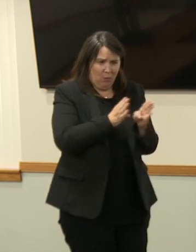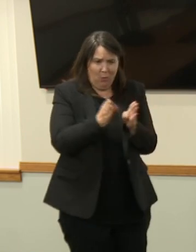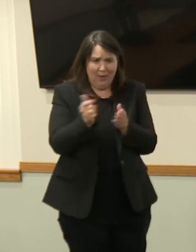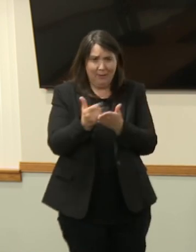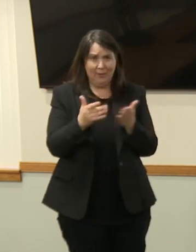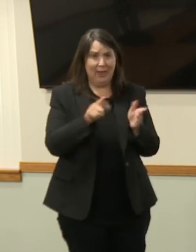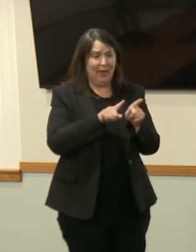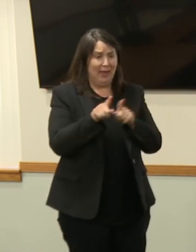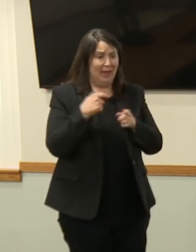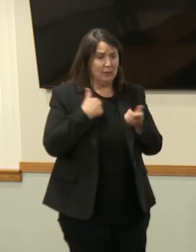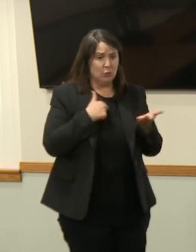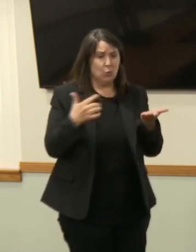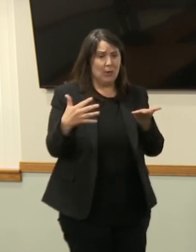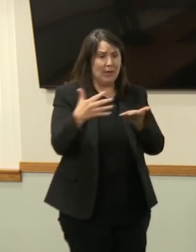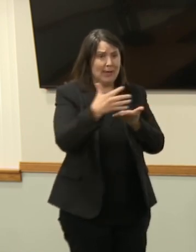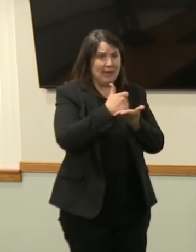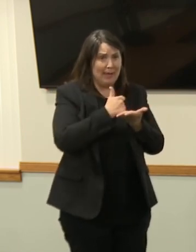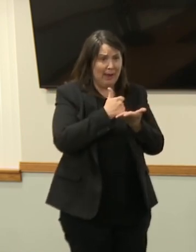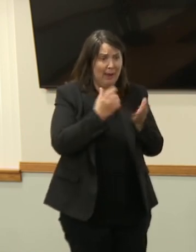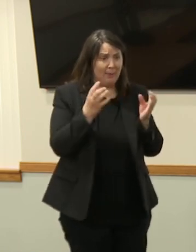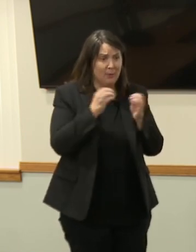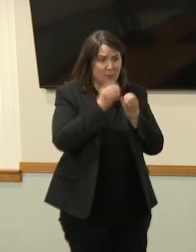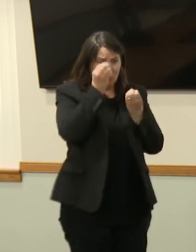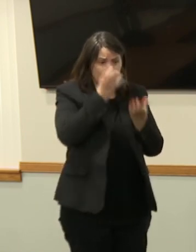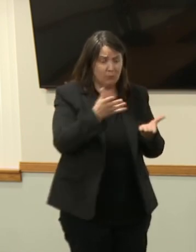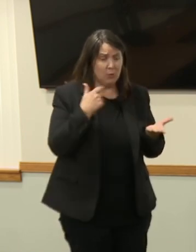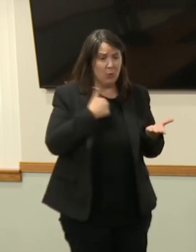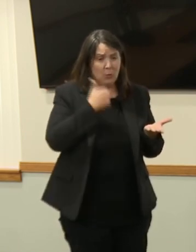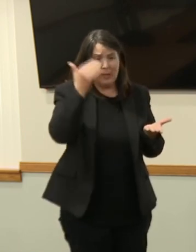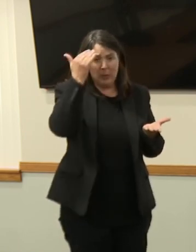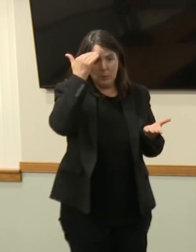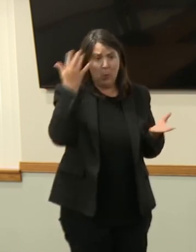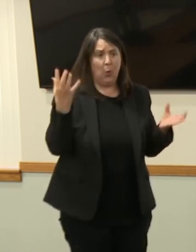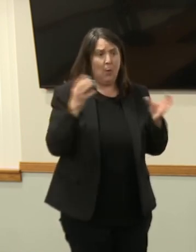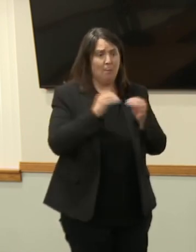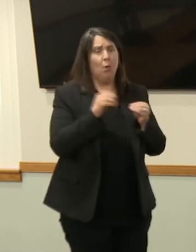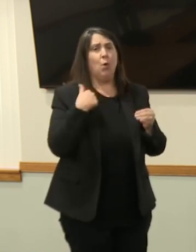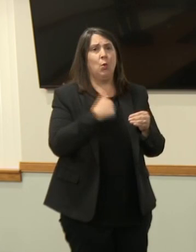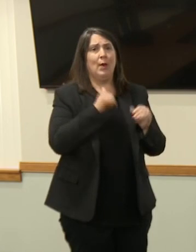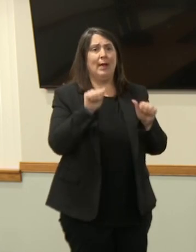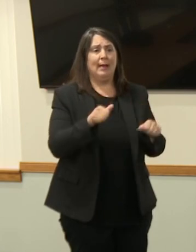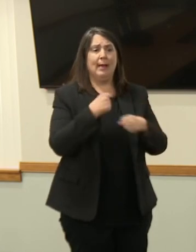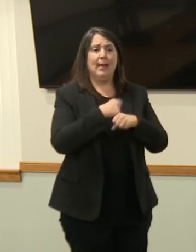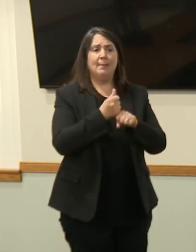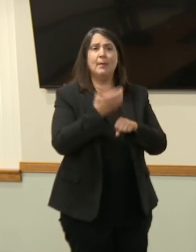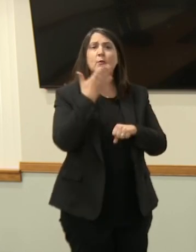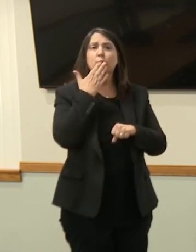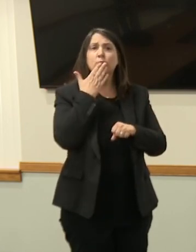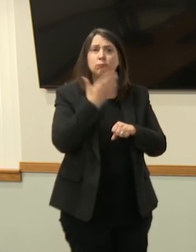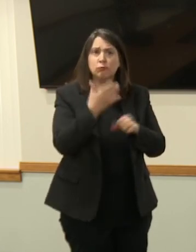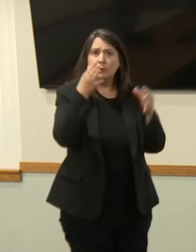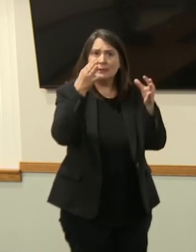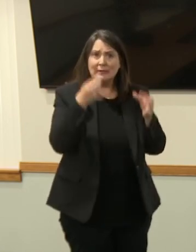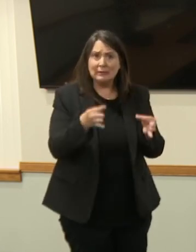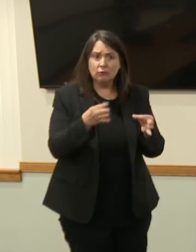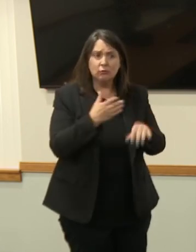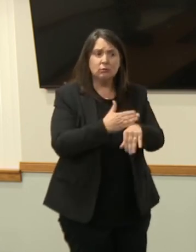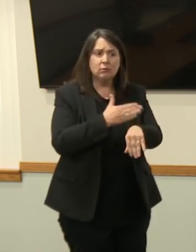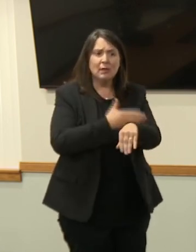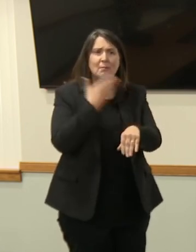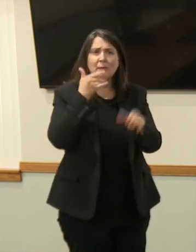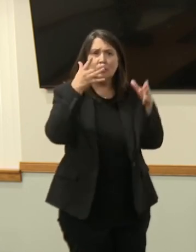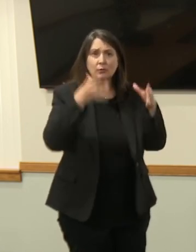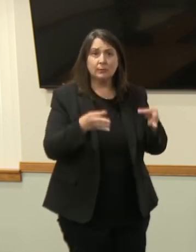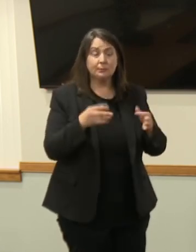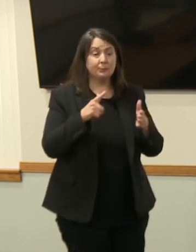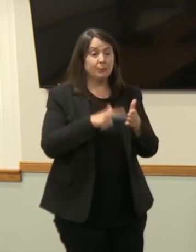as we get more information and more data, we're able to make better decisions. Things that we talked about in the March, we